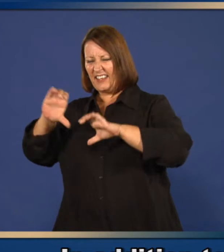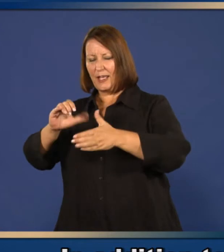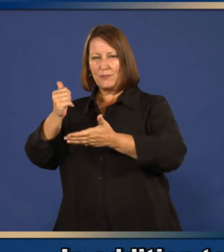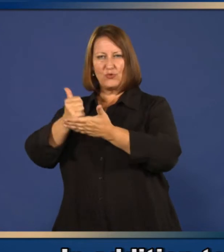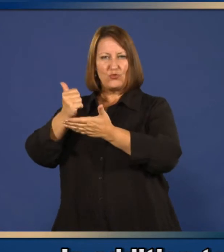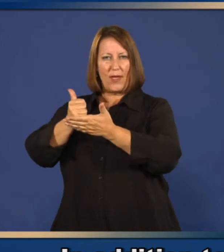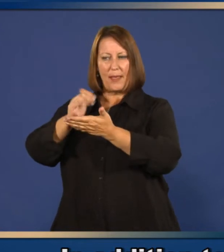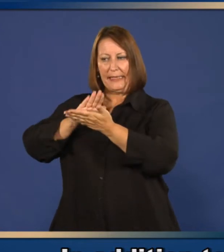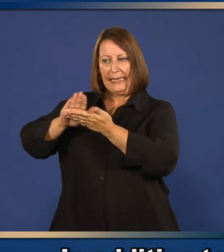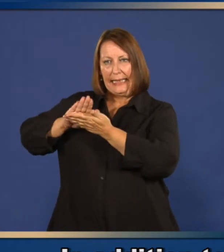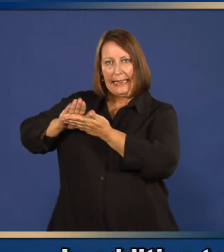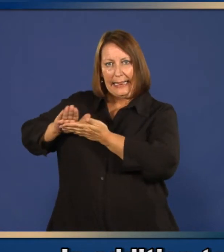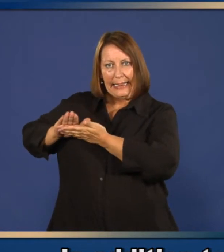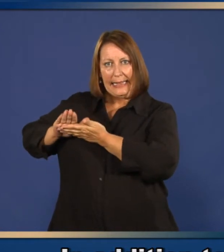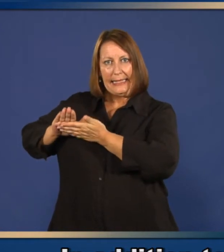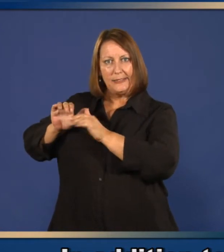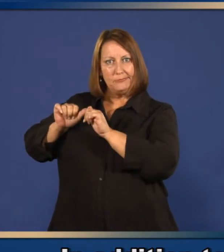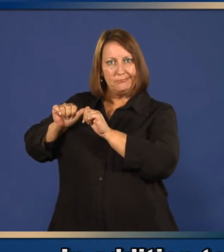improve effectiveness.